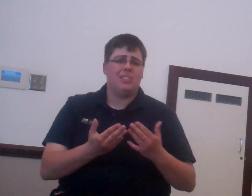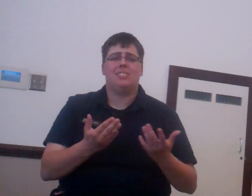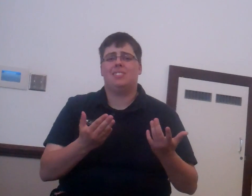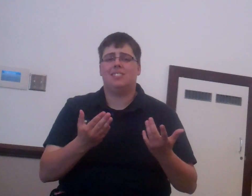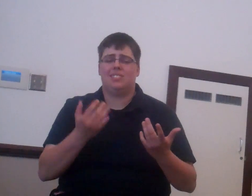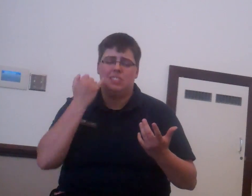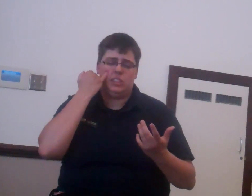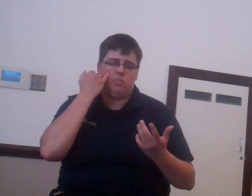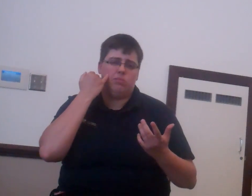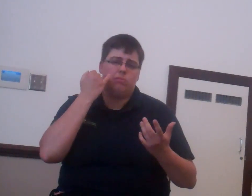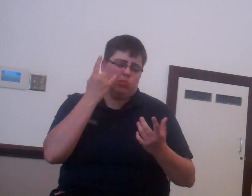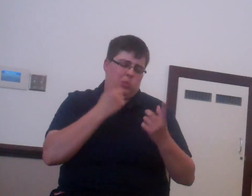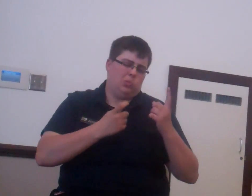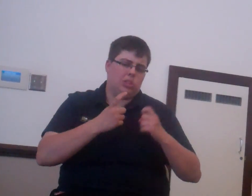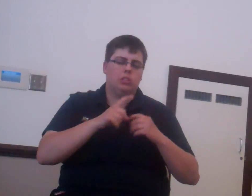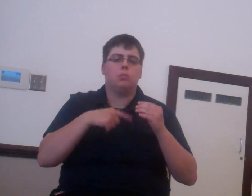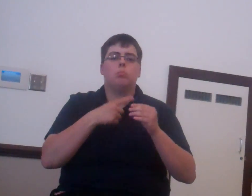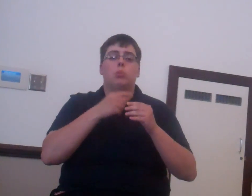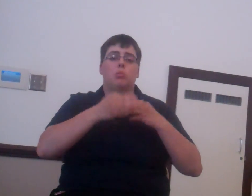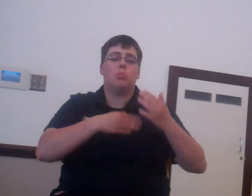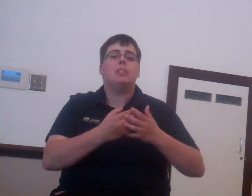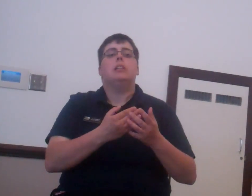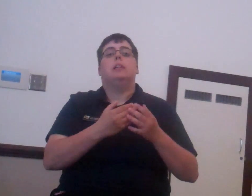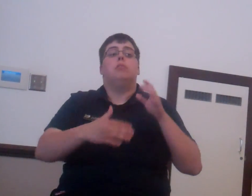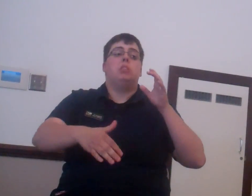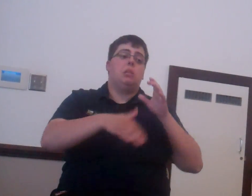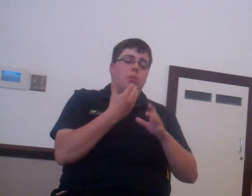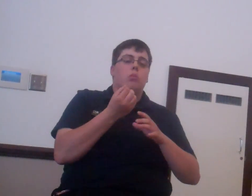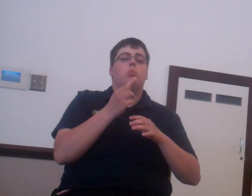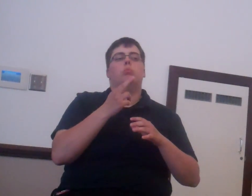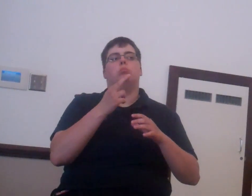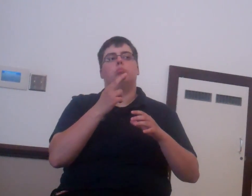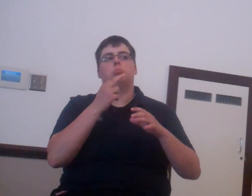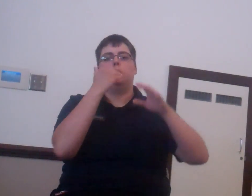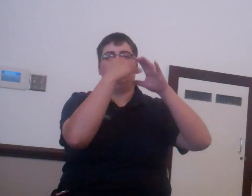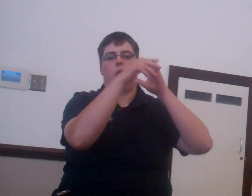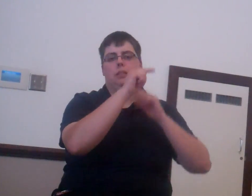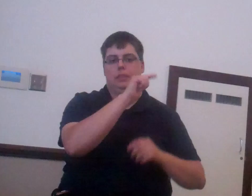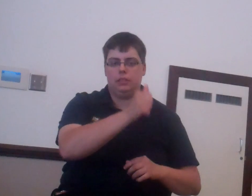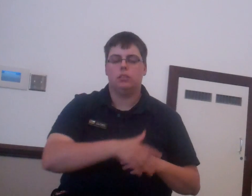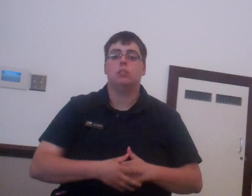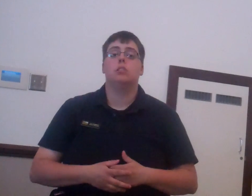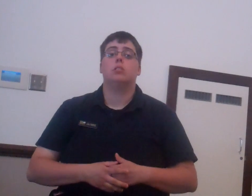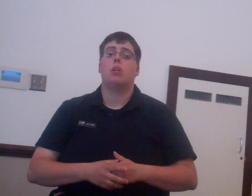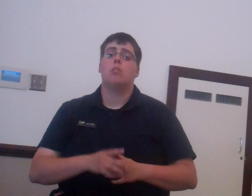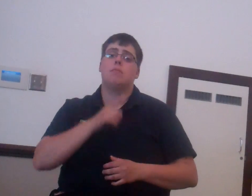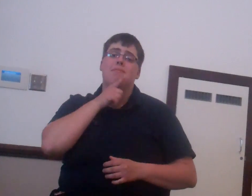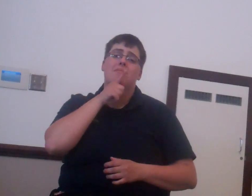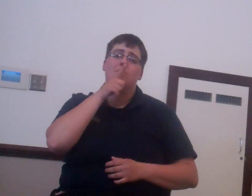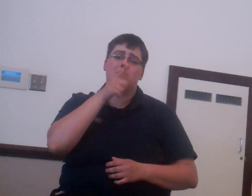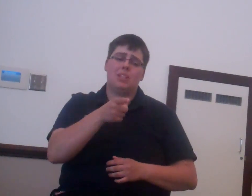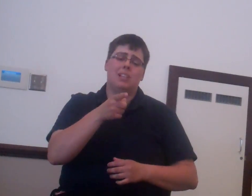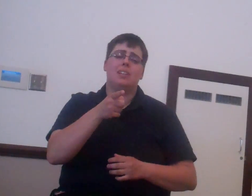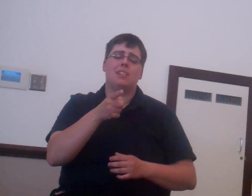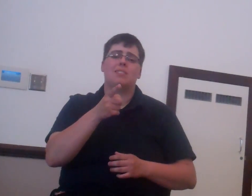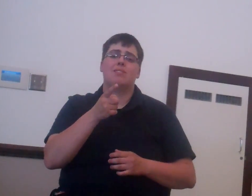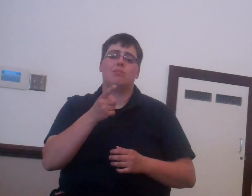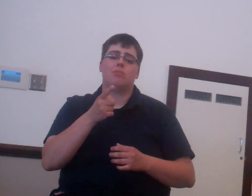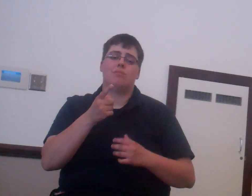We will send you a reminder or two. We just ask that you please make it a priority to fill it out. It won't take you a